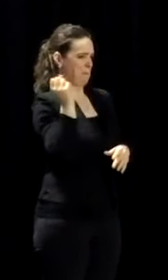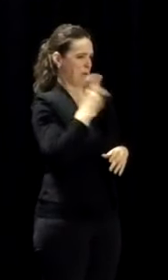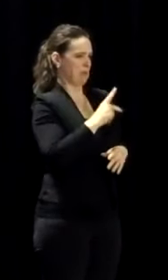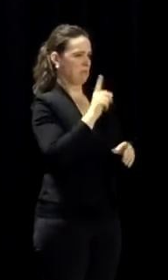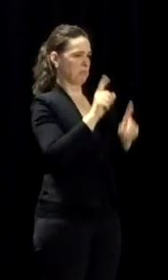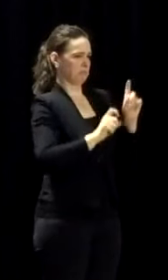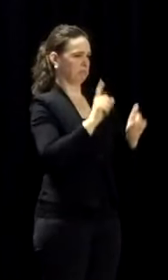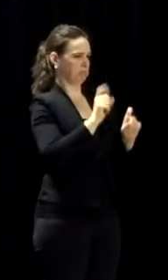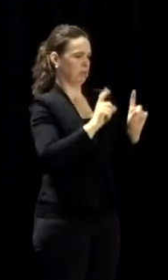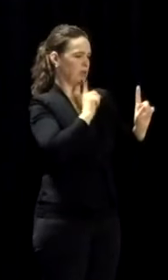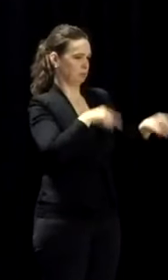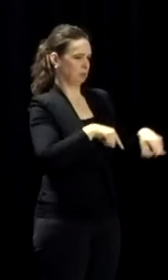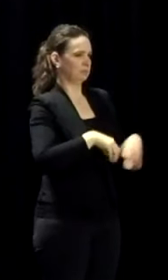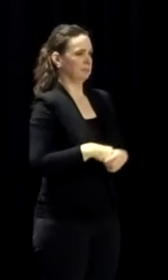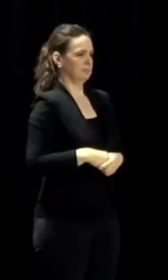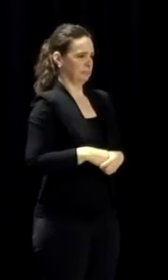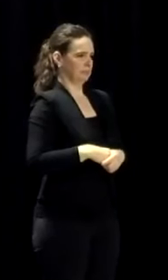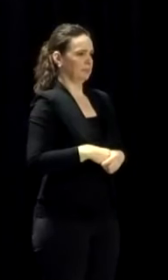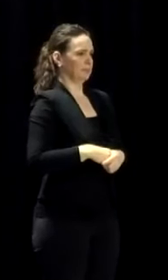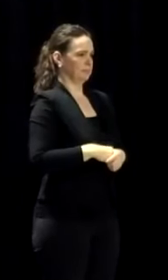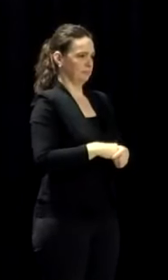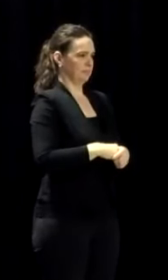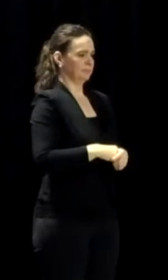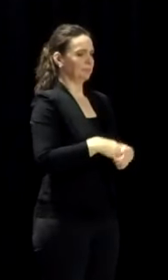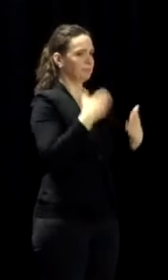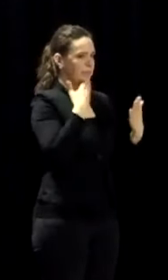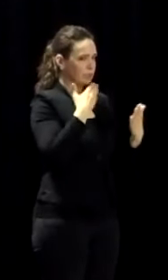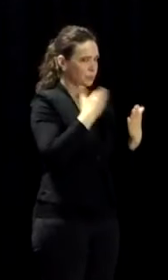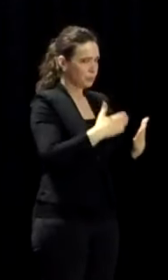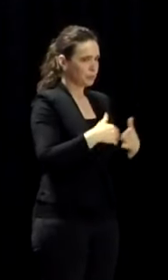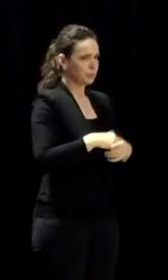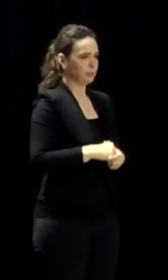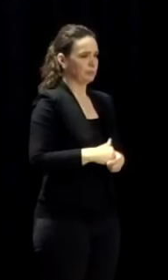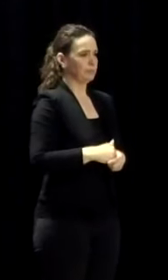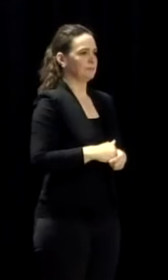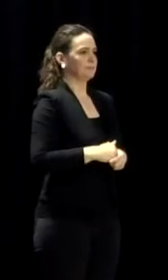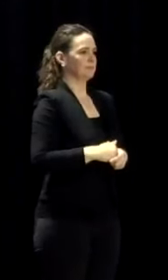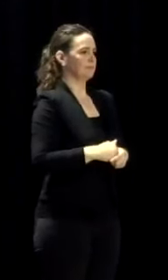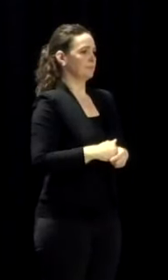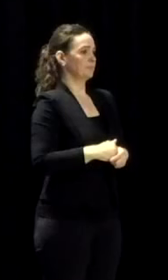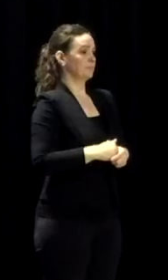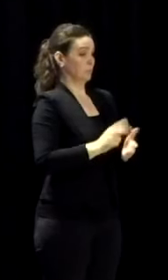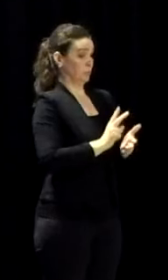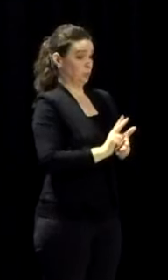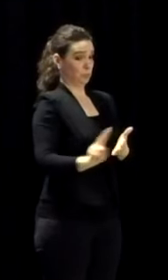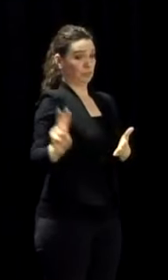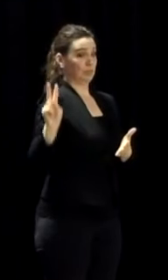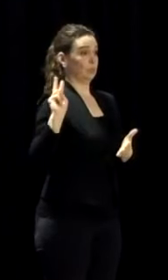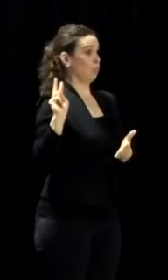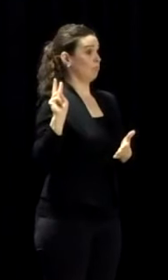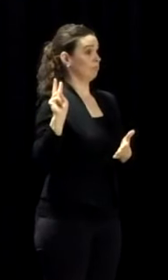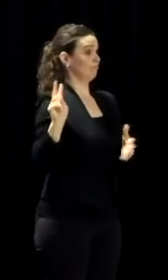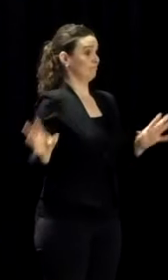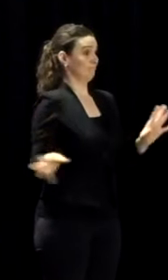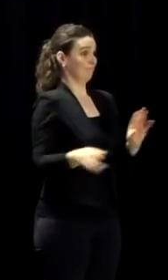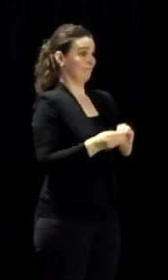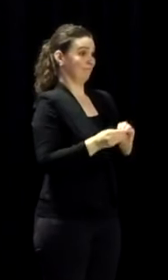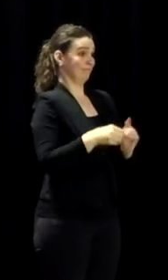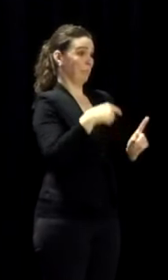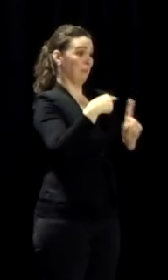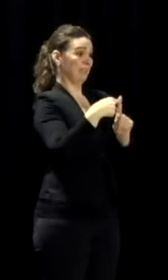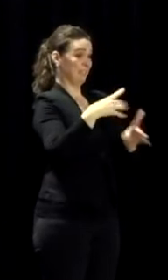him. But again, thank you. It's been about almost 2 weeks since we've had positive cases here. First positive